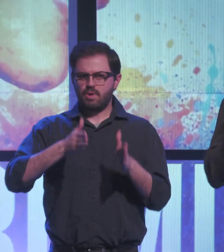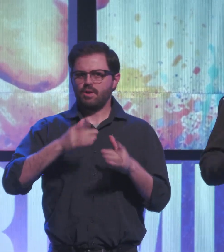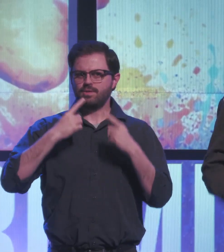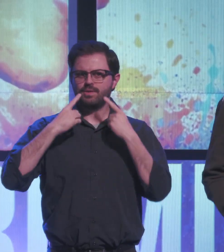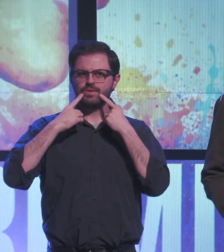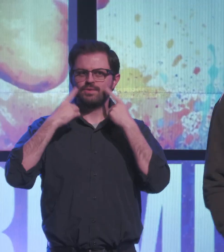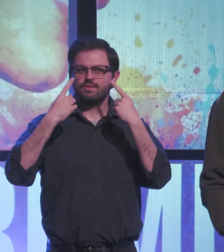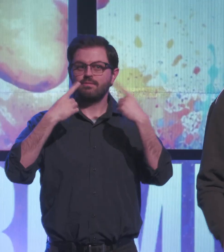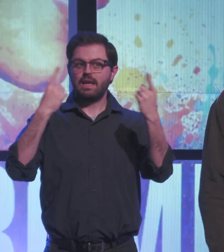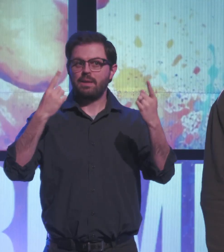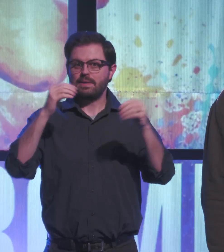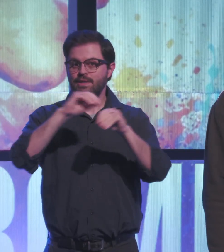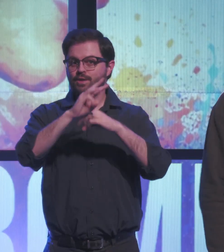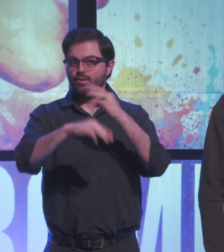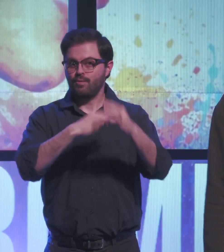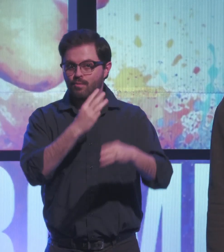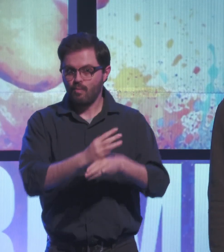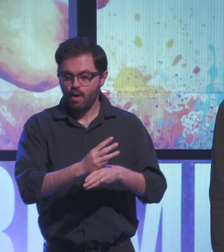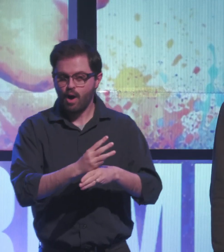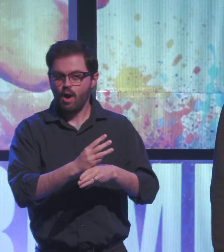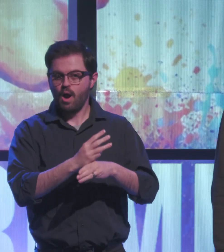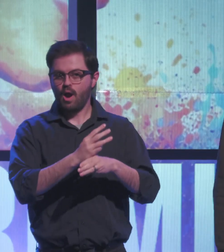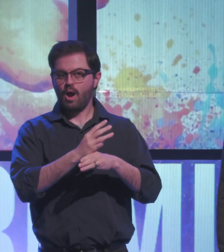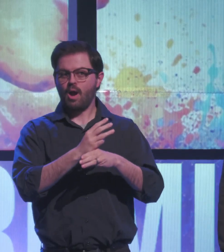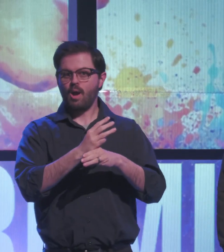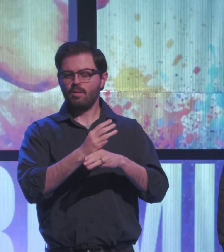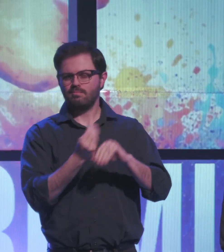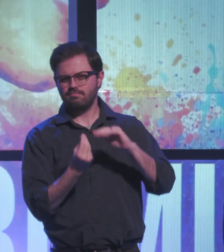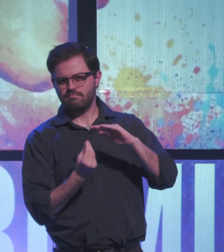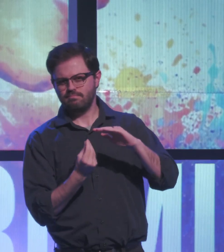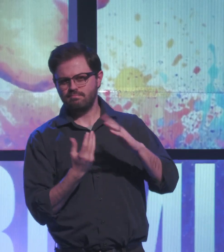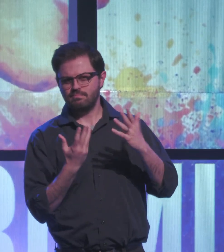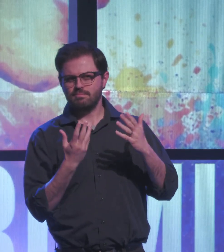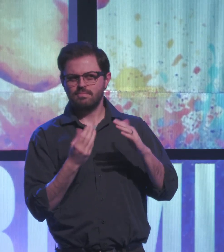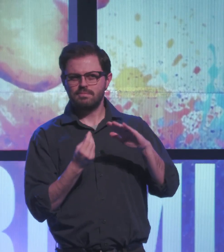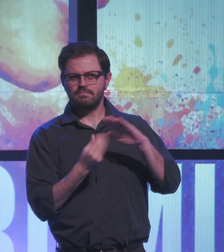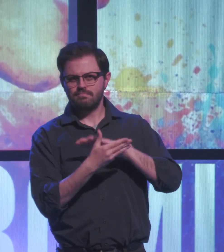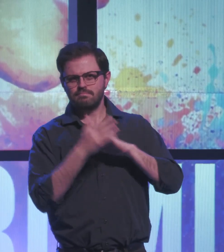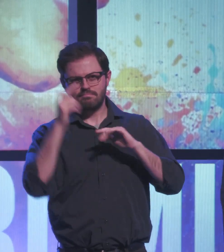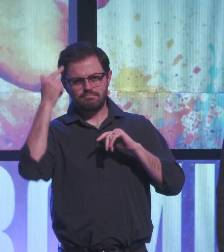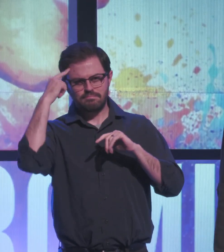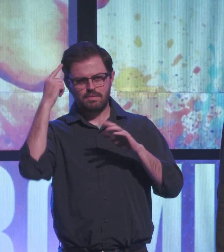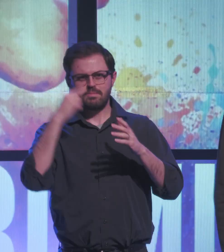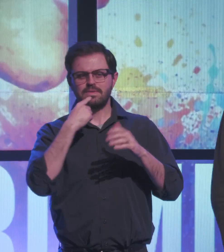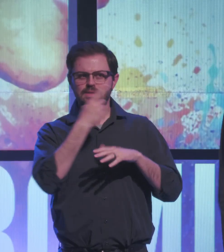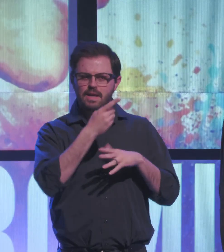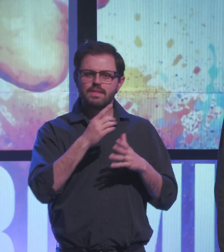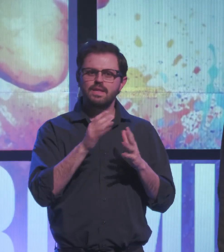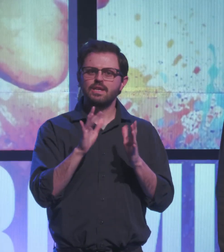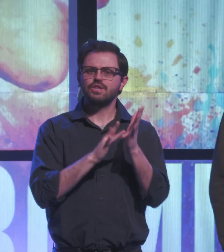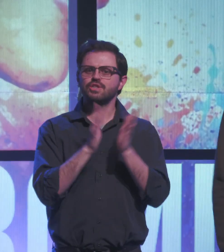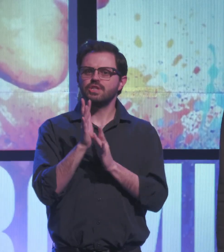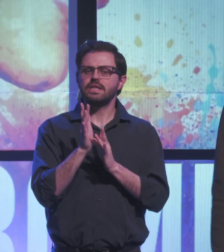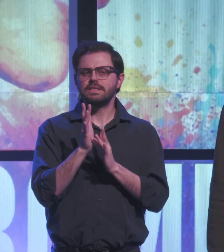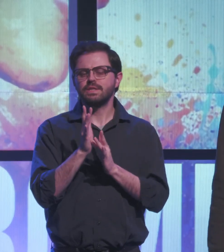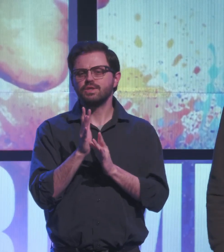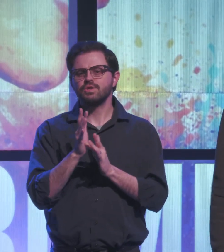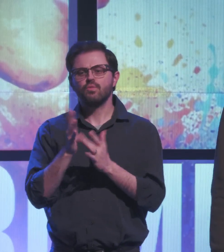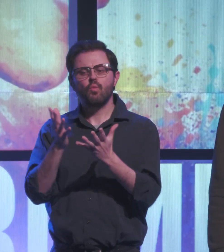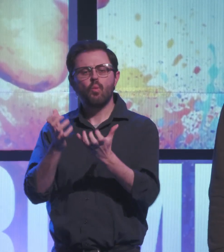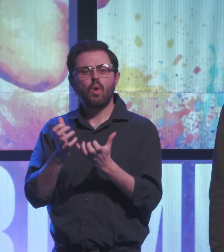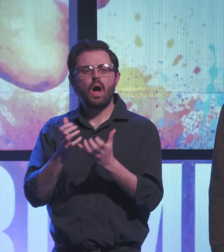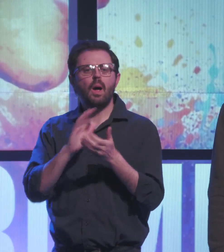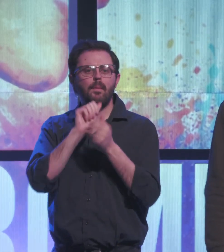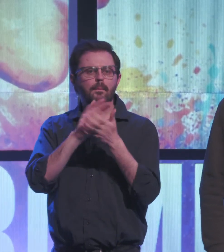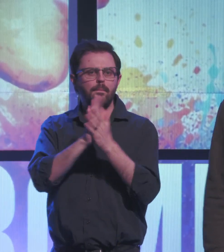this audacious claim that Jesus would want peace through strength. And I would like to say that that